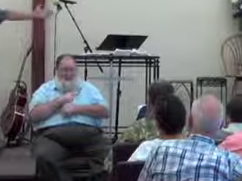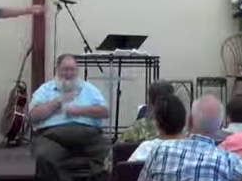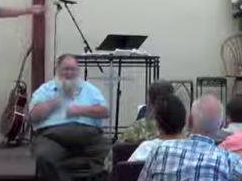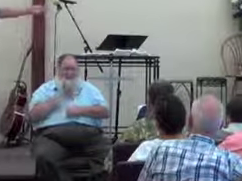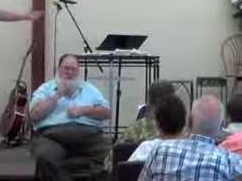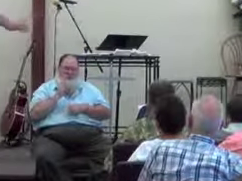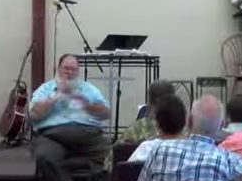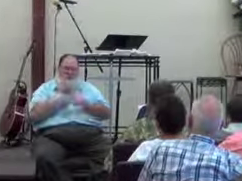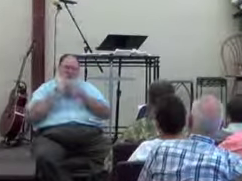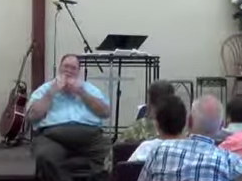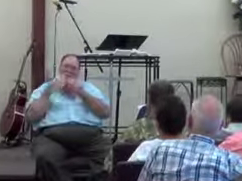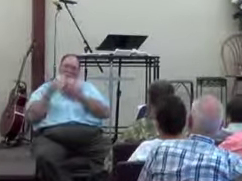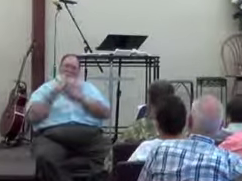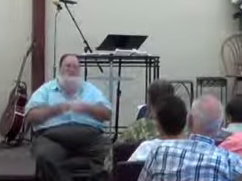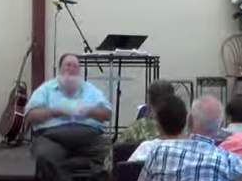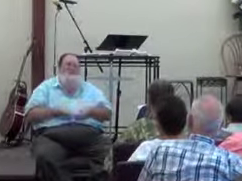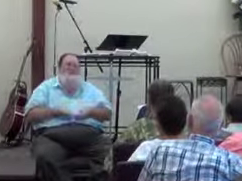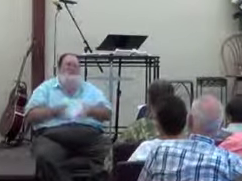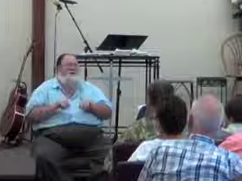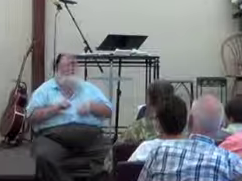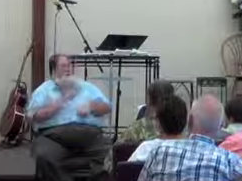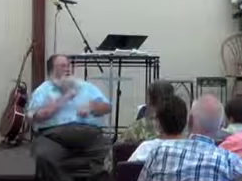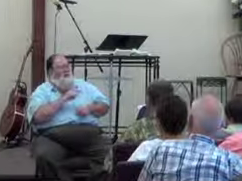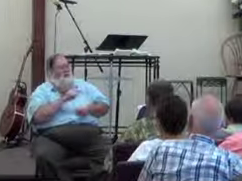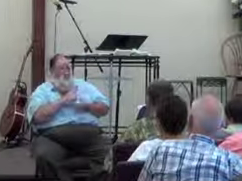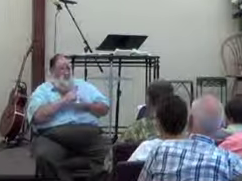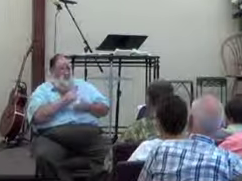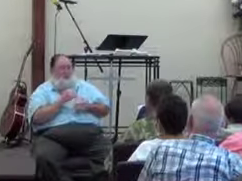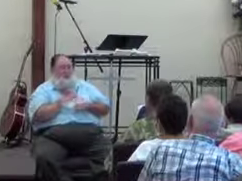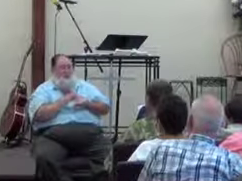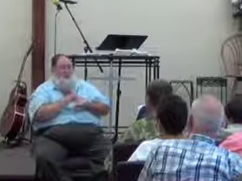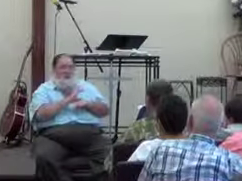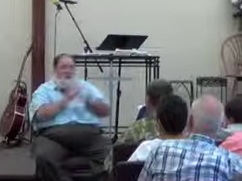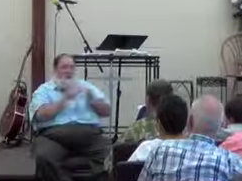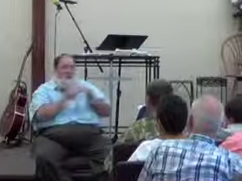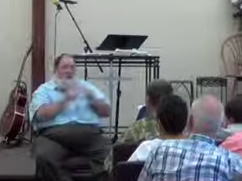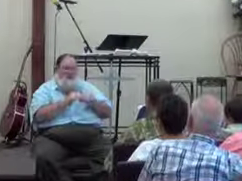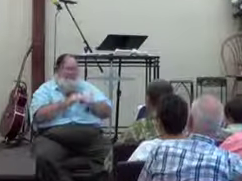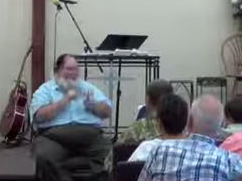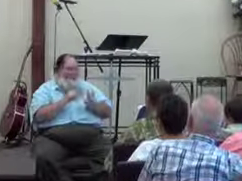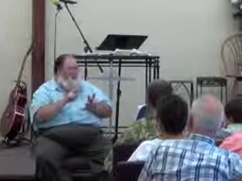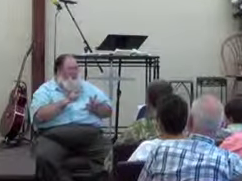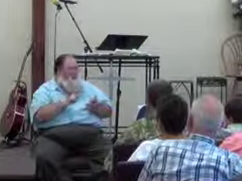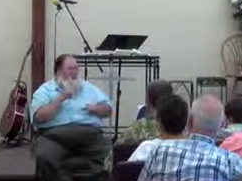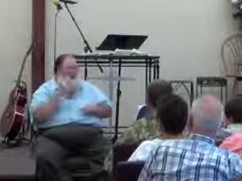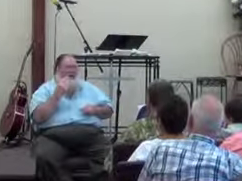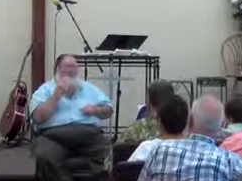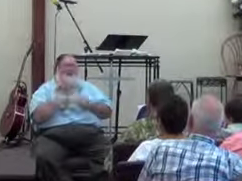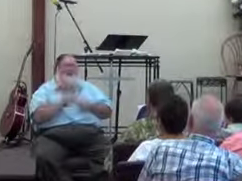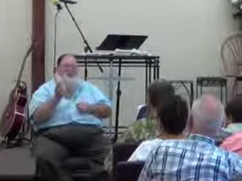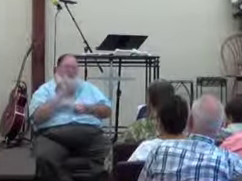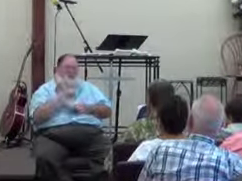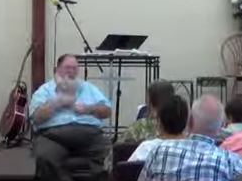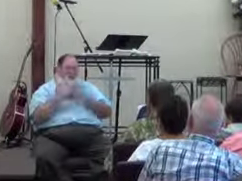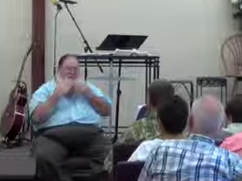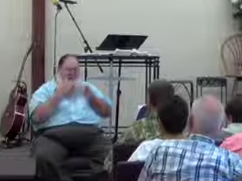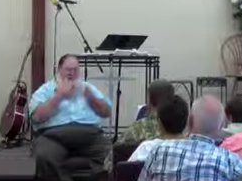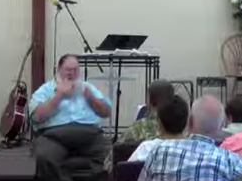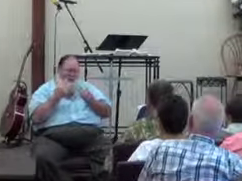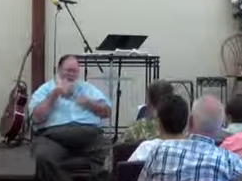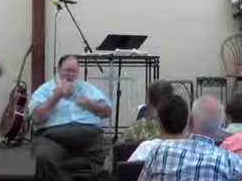I look at the Riley Complex, I go over there and I go in and every day I am thankful. I look at how that building is coming along and I am so proud of